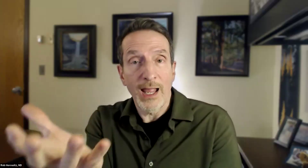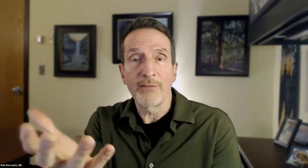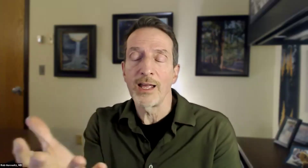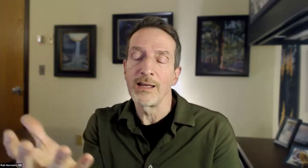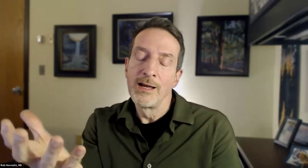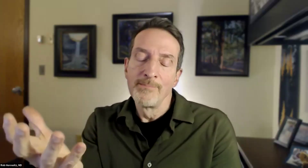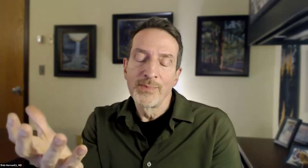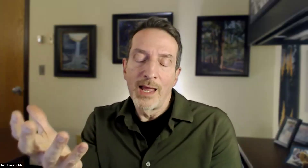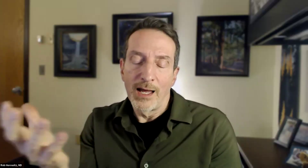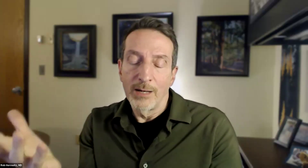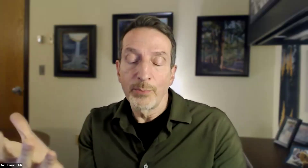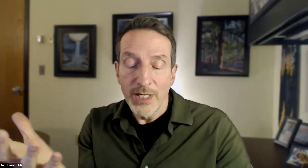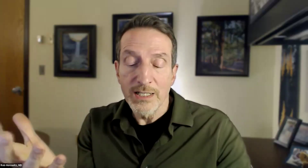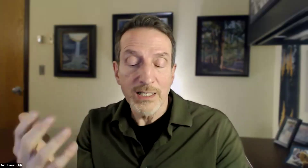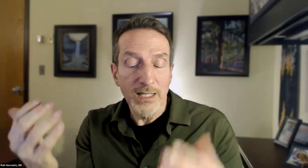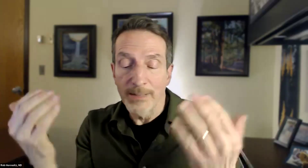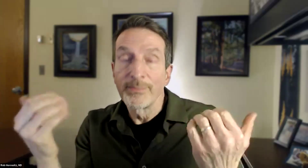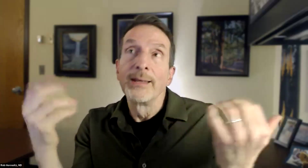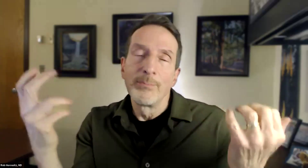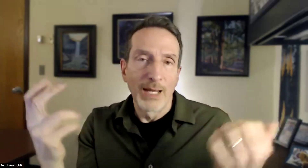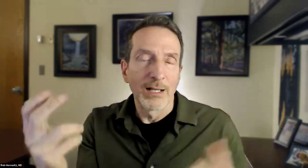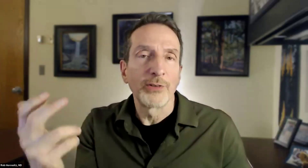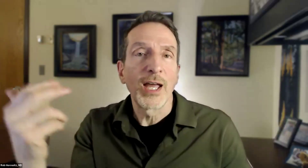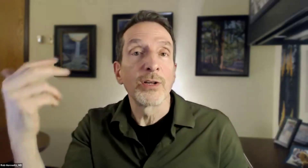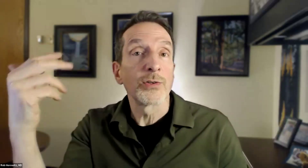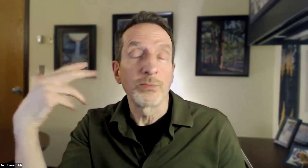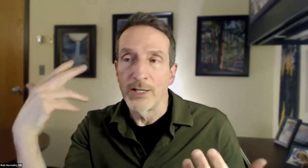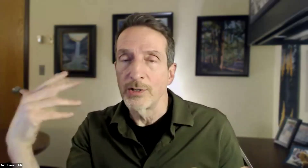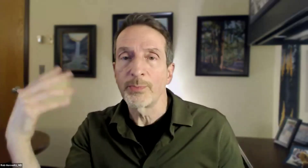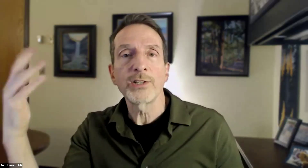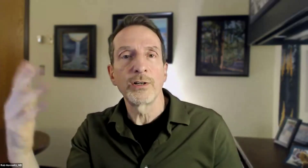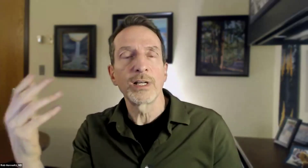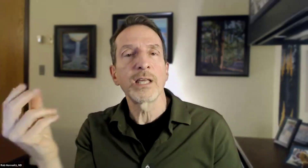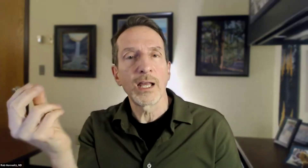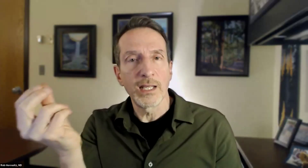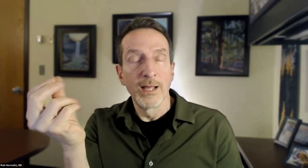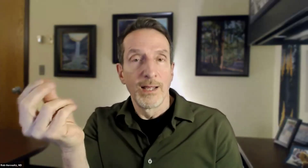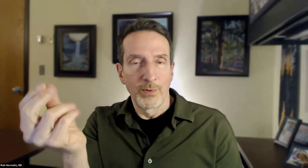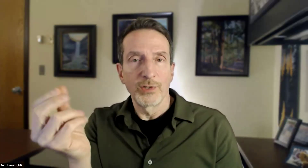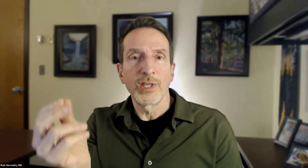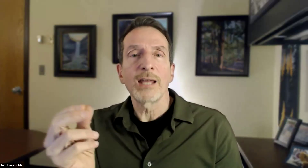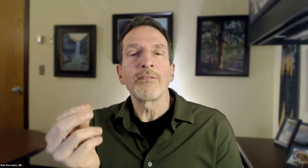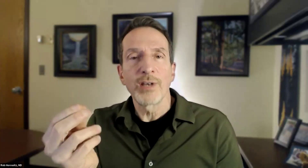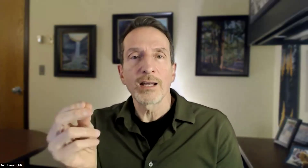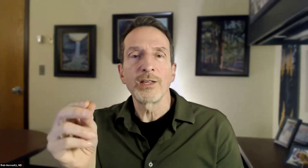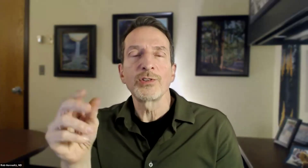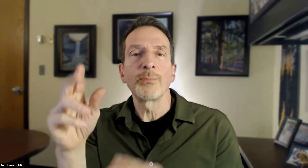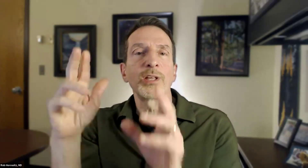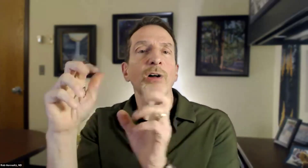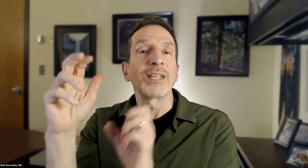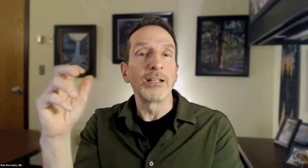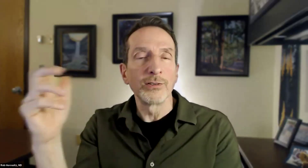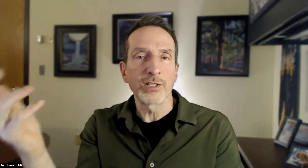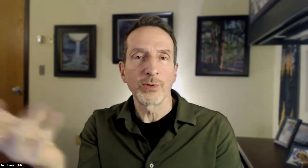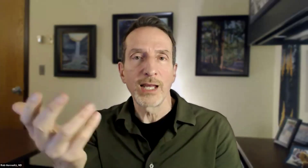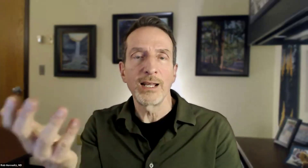if you have a pre-existing mental health diagnosis, major depression or anxiety, we use that. If not, I use